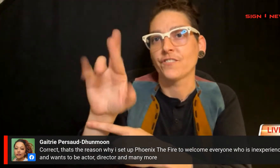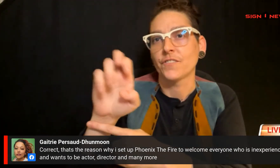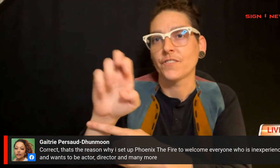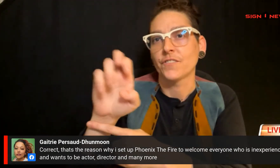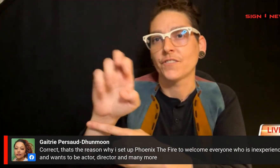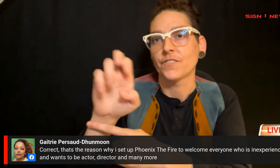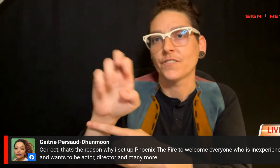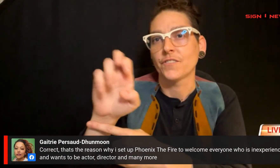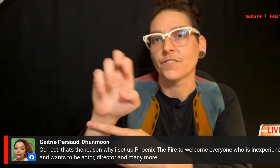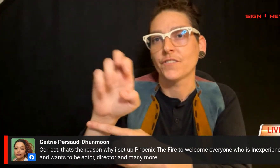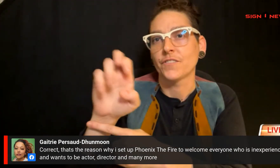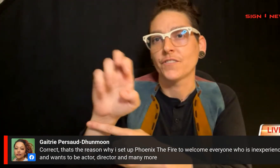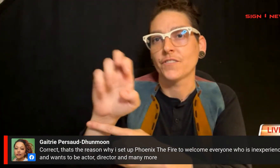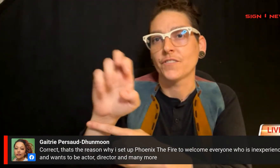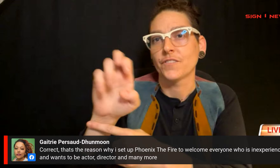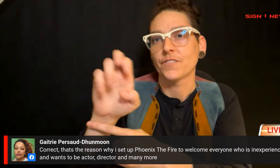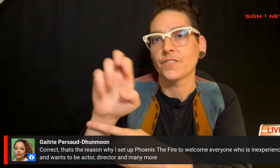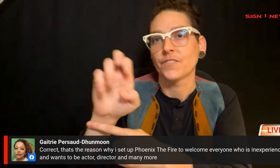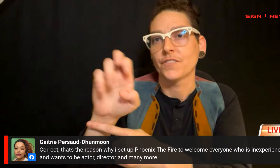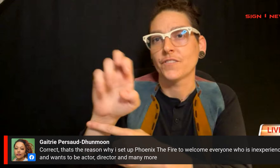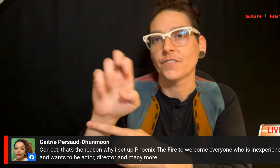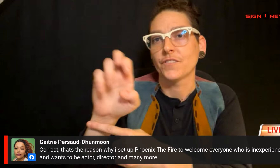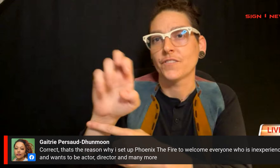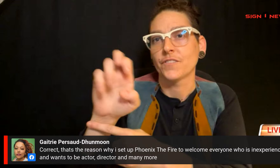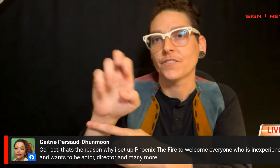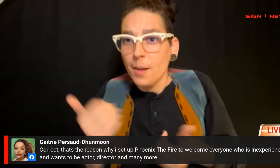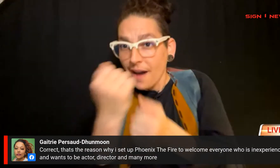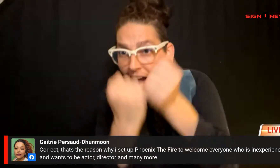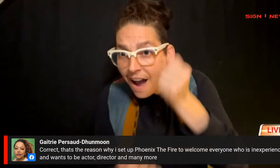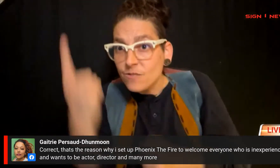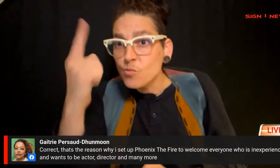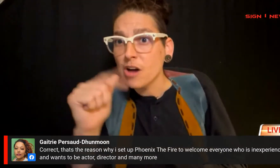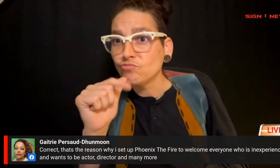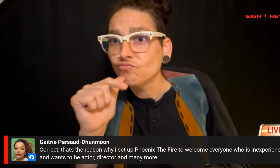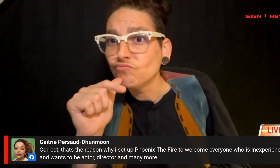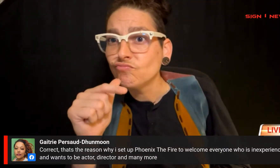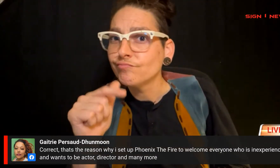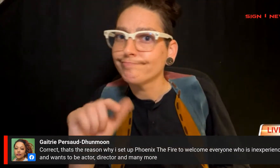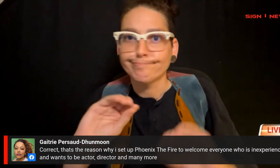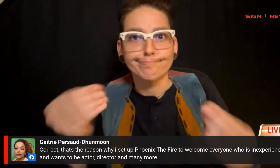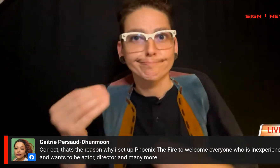everyone who is inexperienced and wants to be an actor,